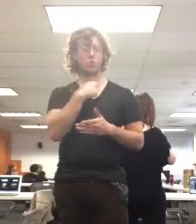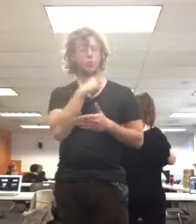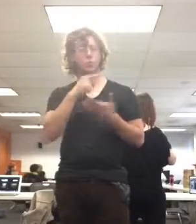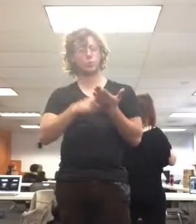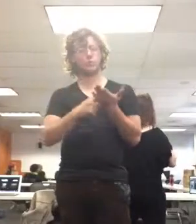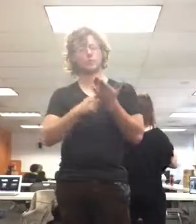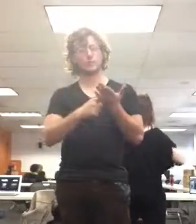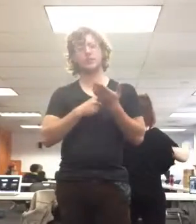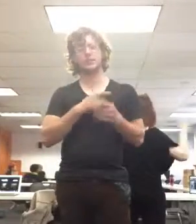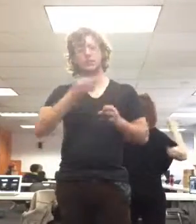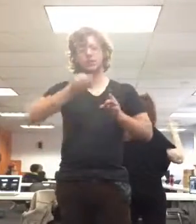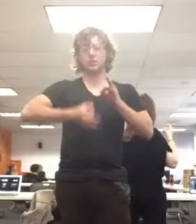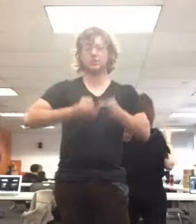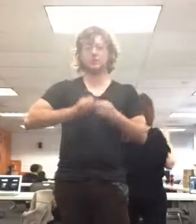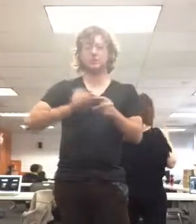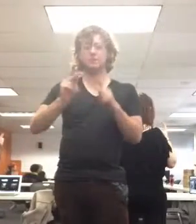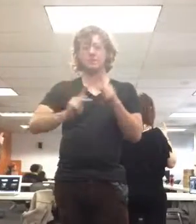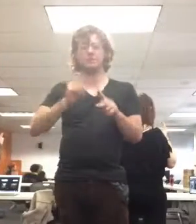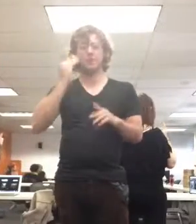the judgment that people make about speakers?